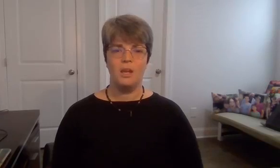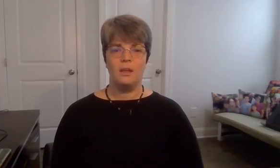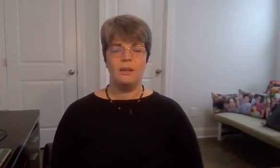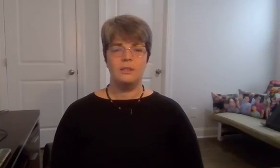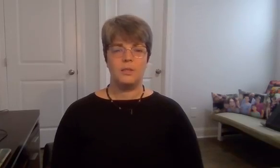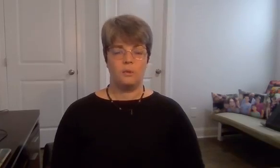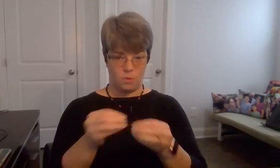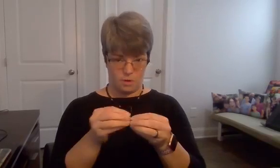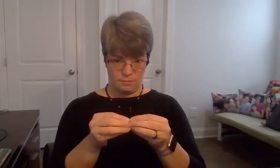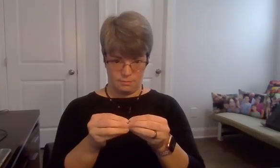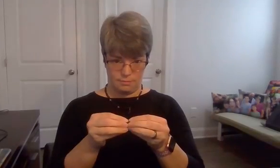So more.